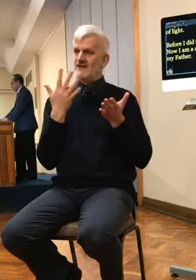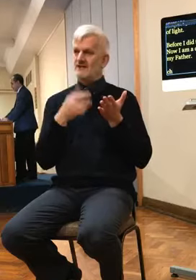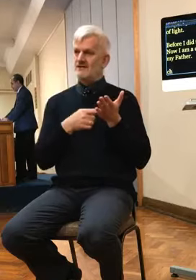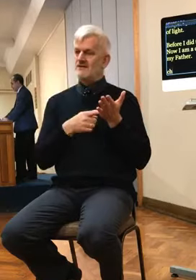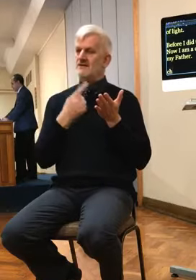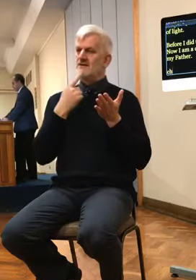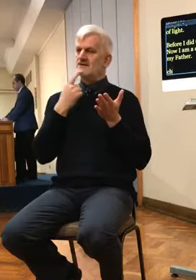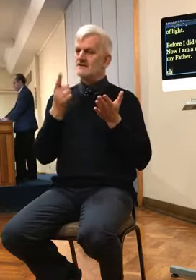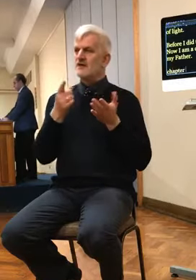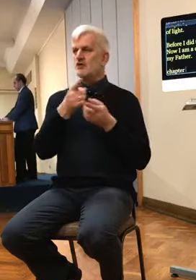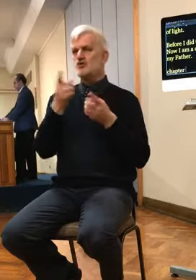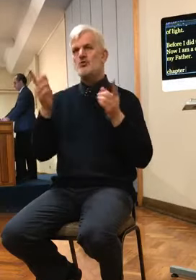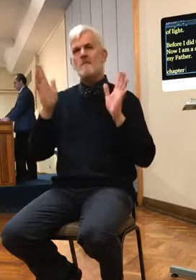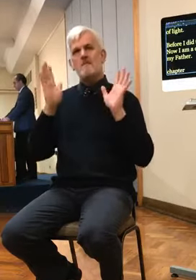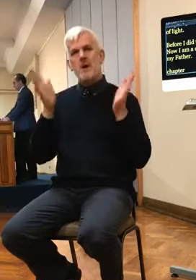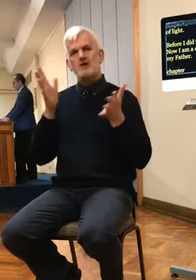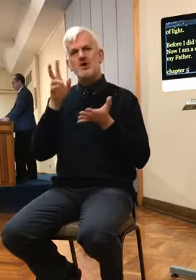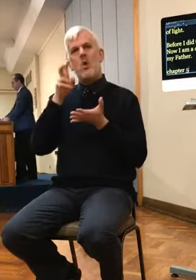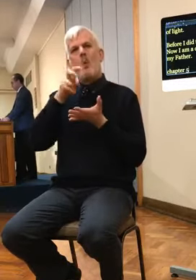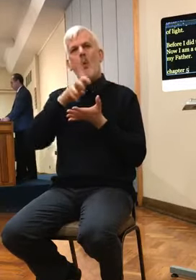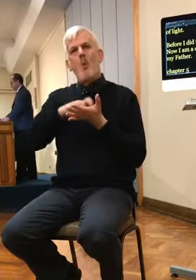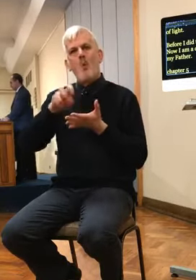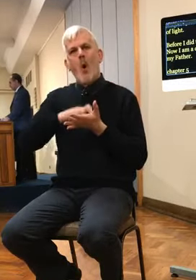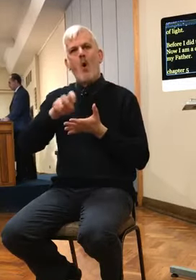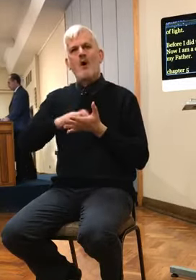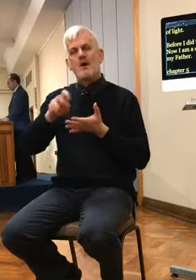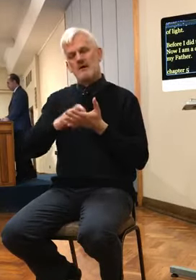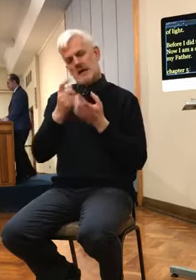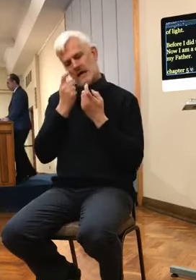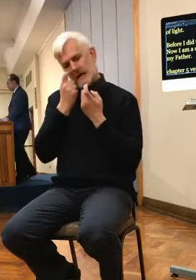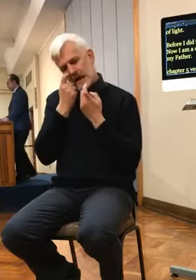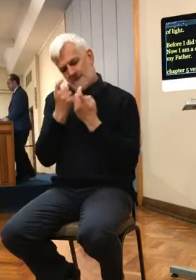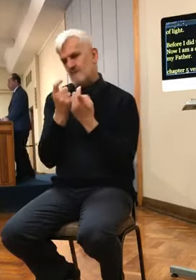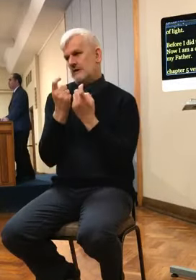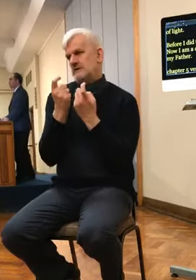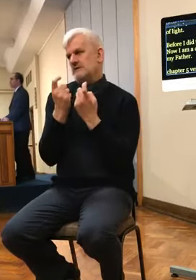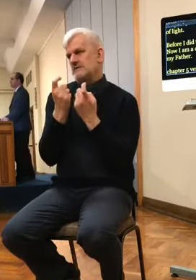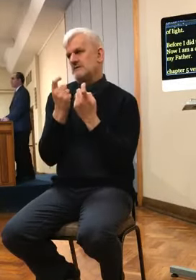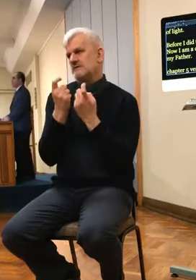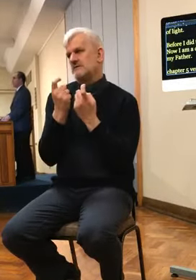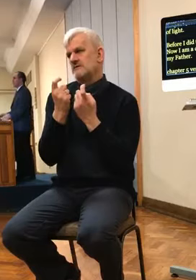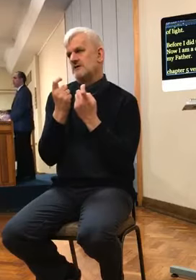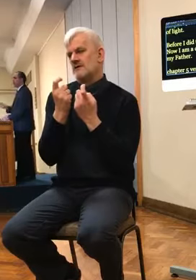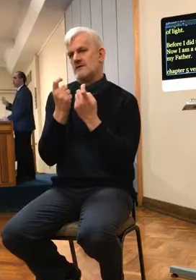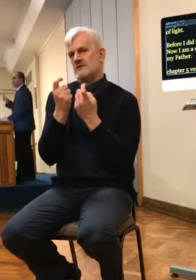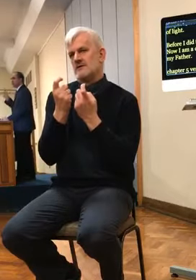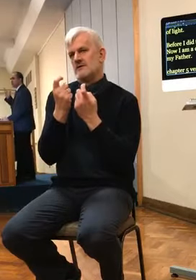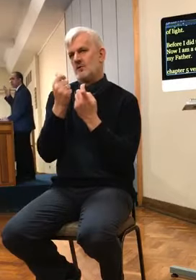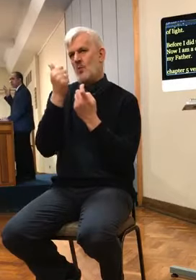walk circumspectly. What does that mean? It's a Latin word, actually. It means